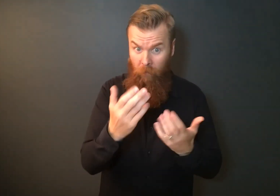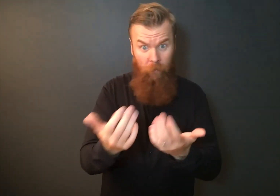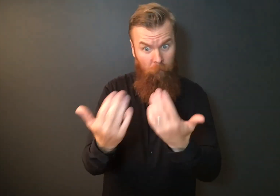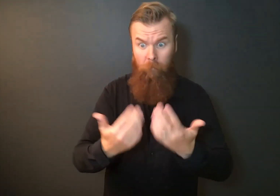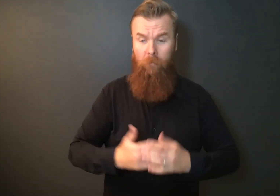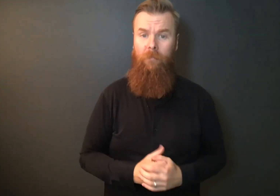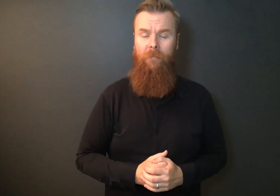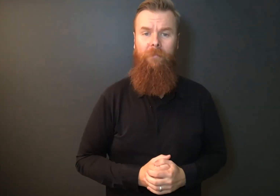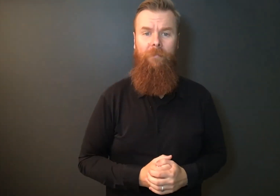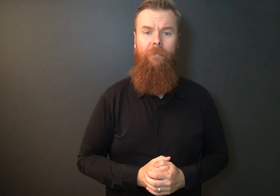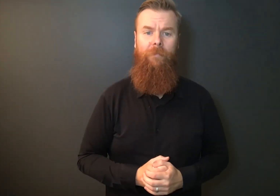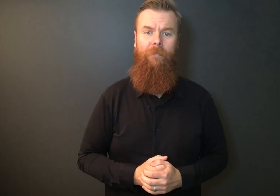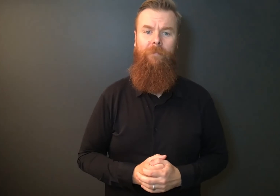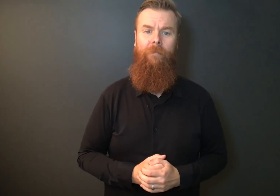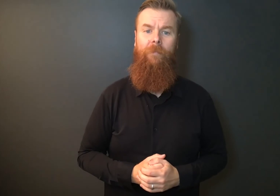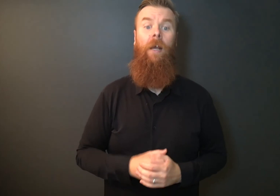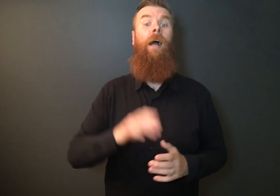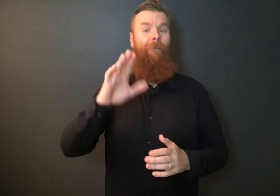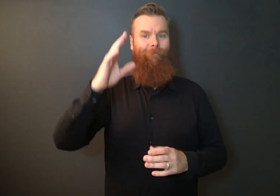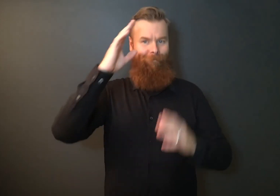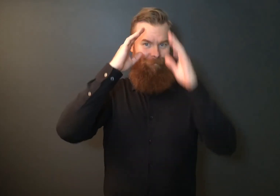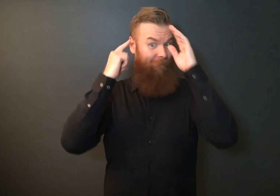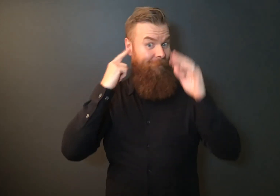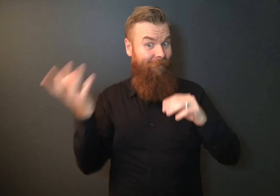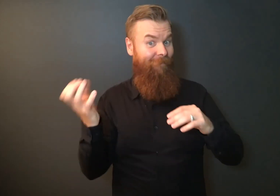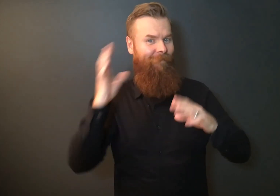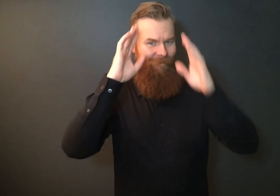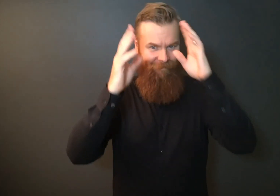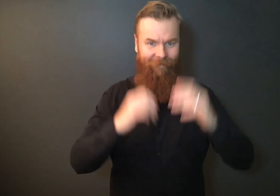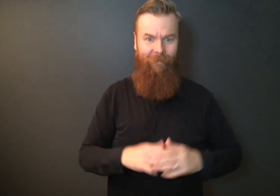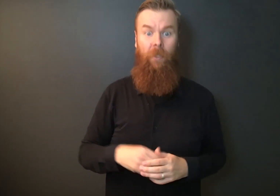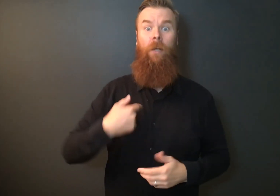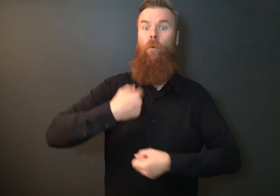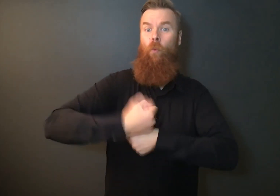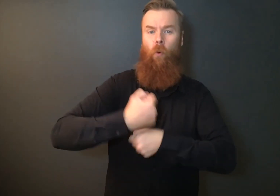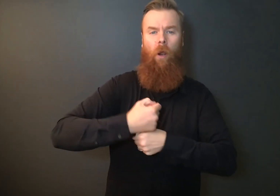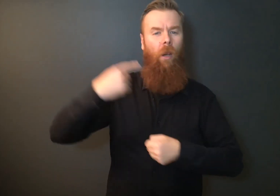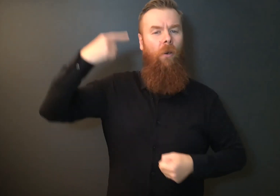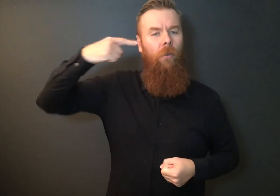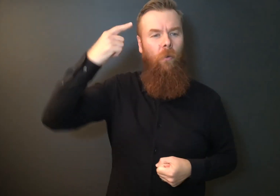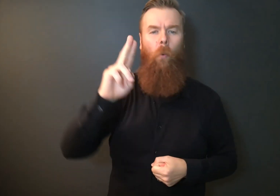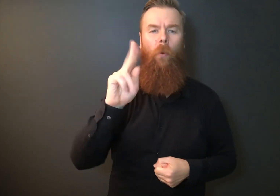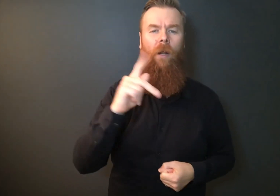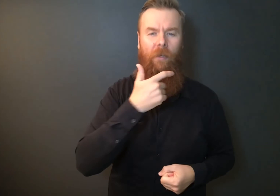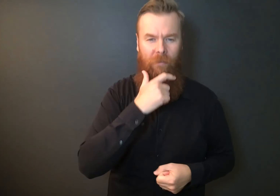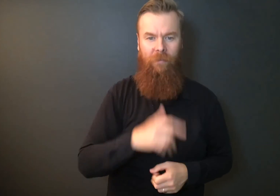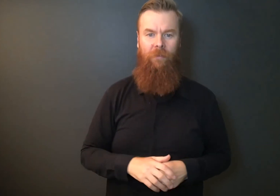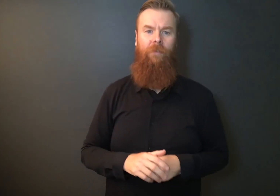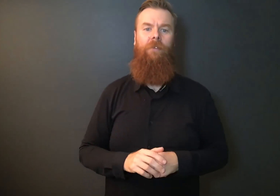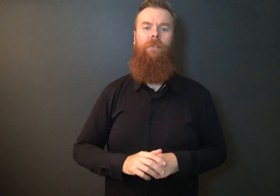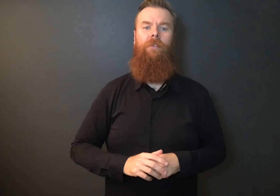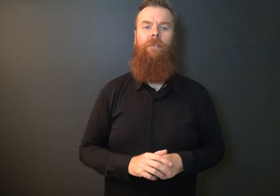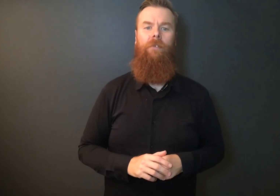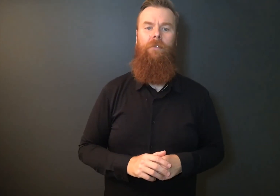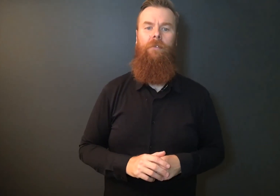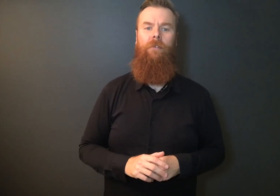Hi, I'm Maria. I work at London School of Hygiene and Tropical Medicine. I was just going to say that I noticed we've developed a module